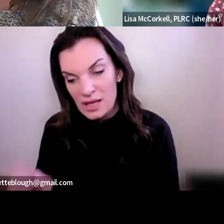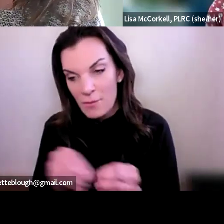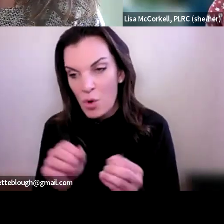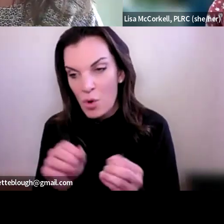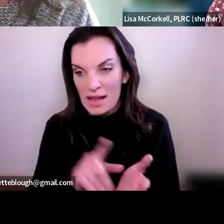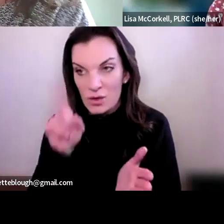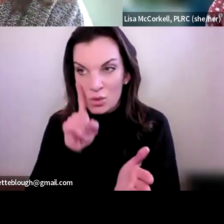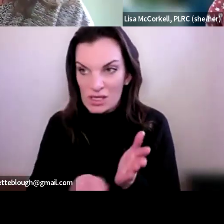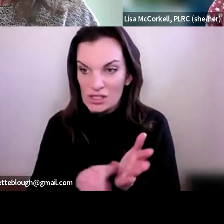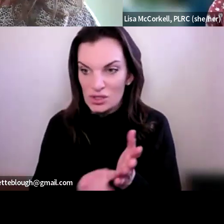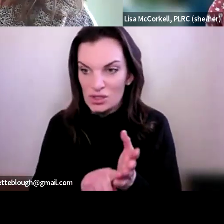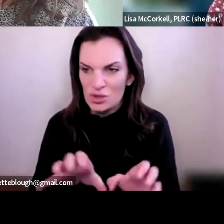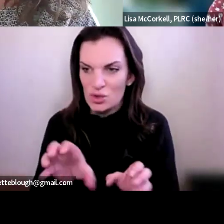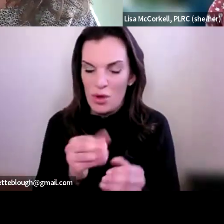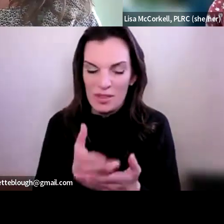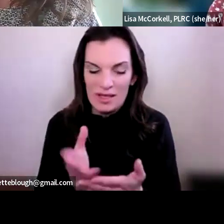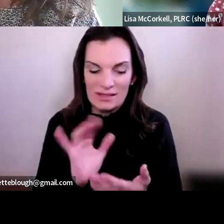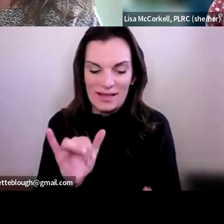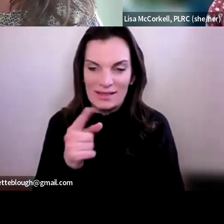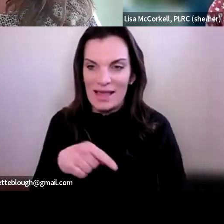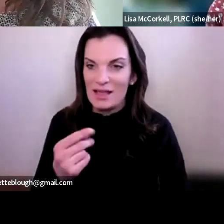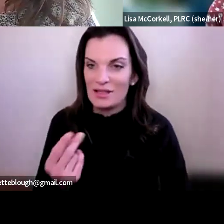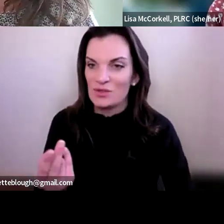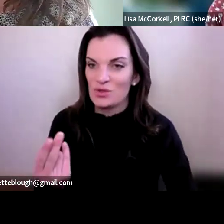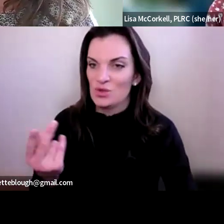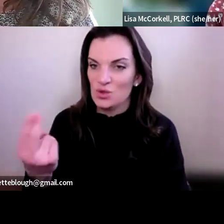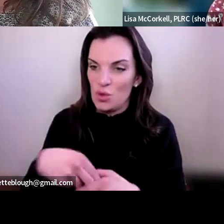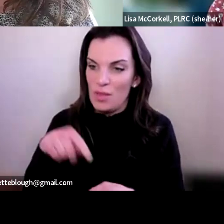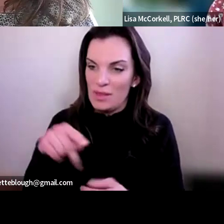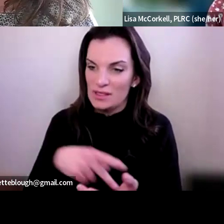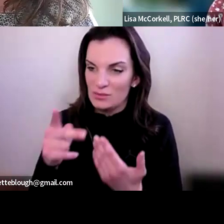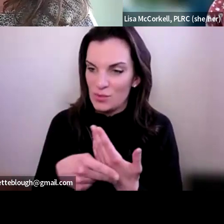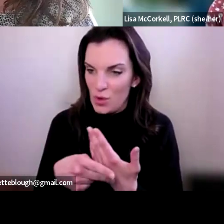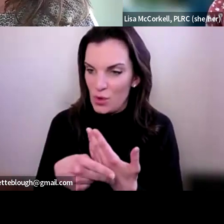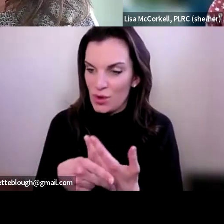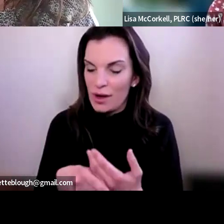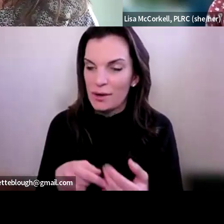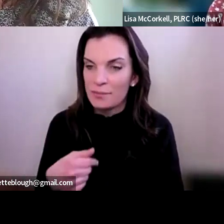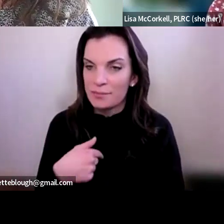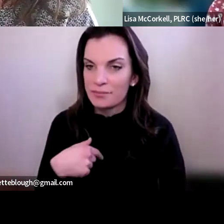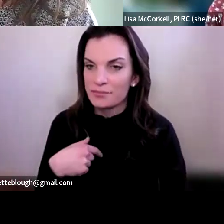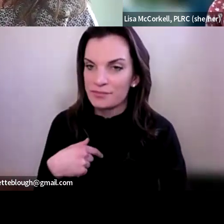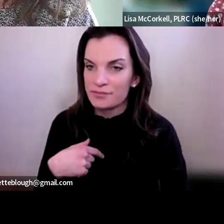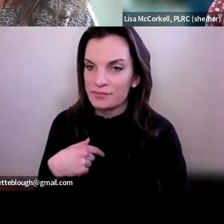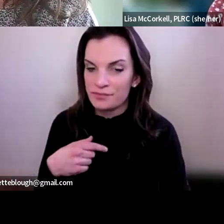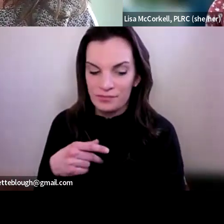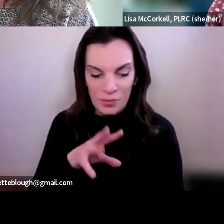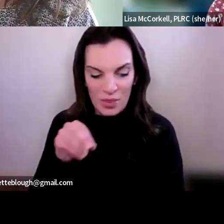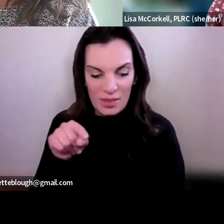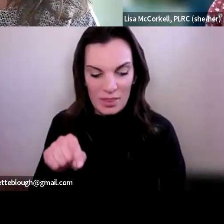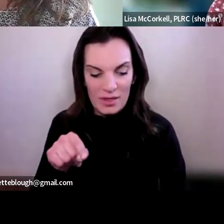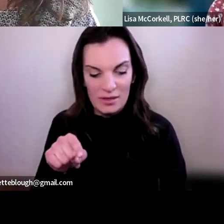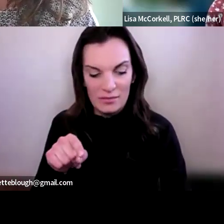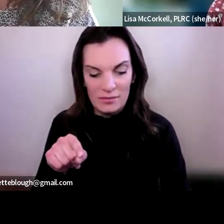do stuff like joining the All of Us research program. And there's more information about that in the chat